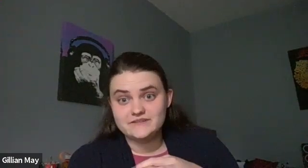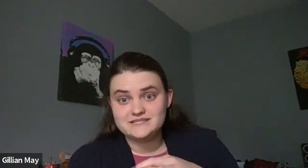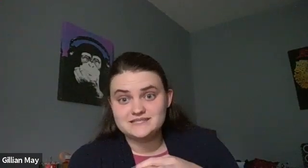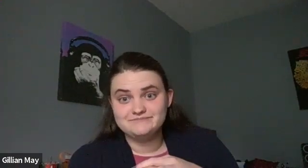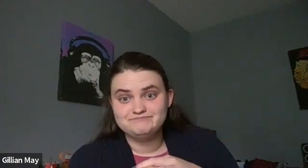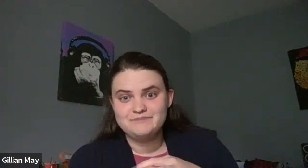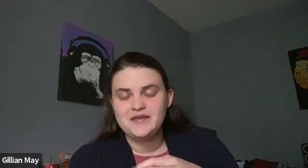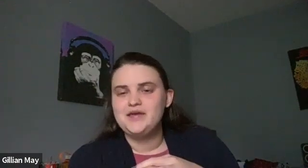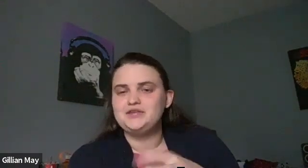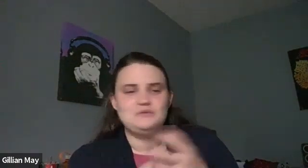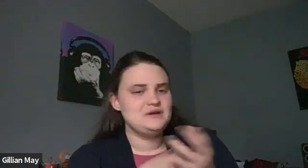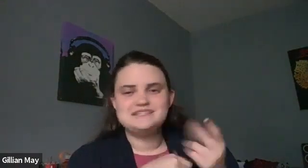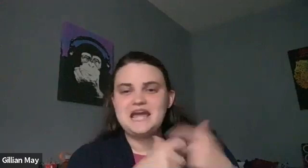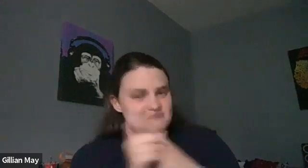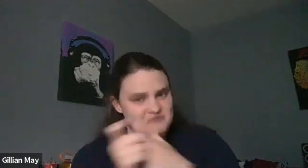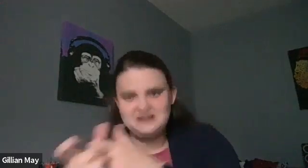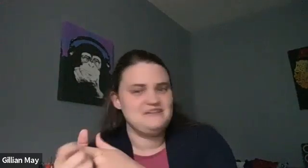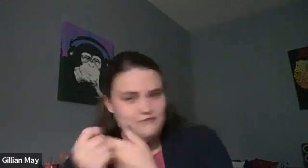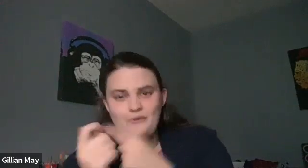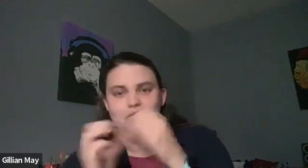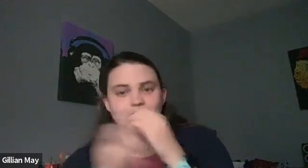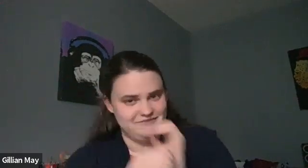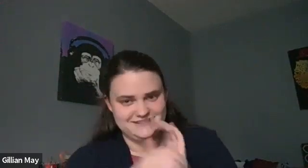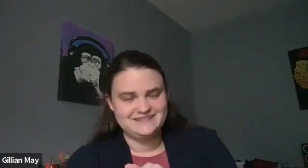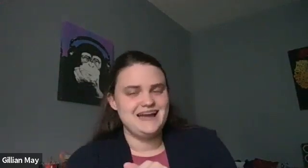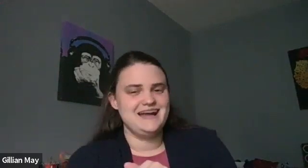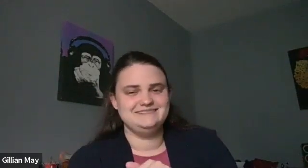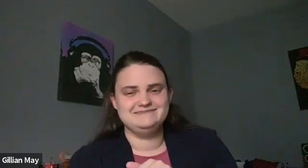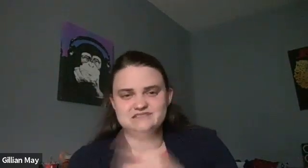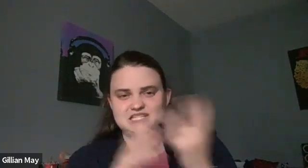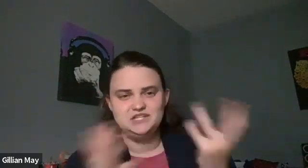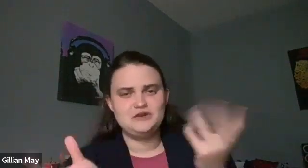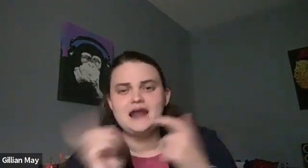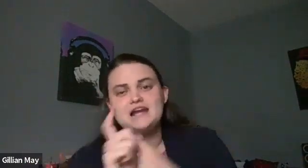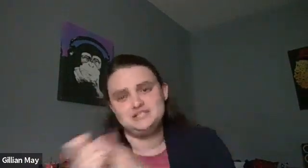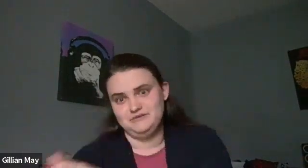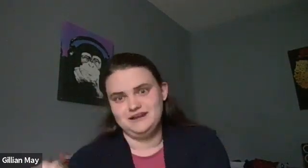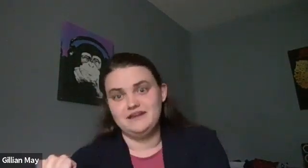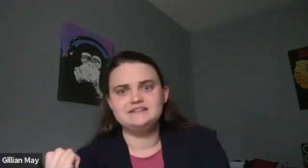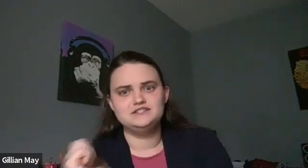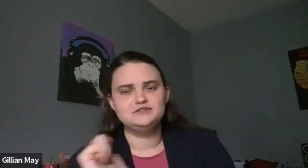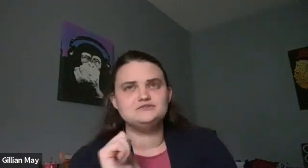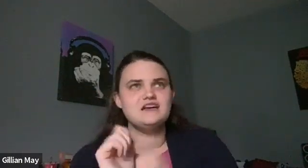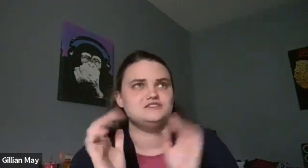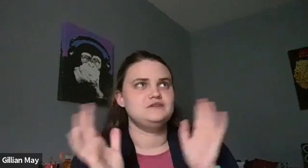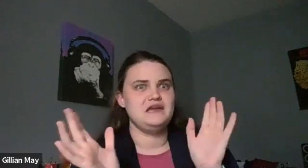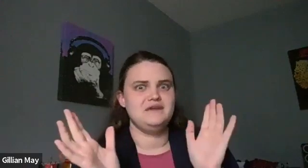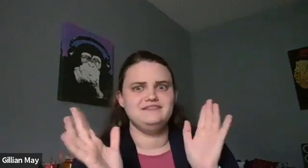office. You want to say I'm running for office. That you're not actually running unless that's your campaign. Then